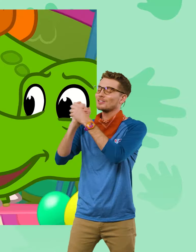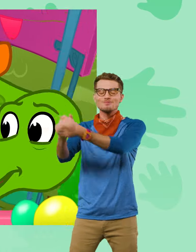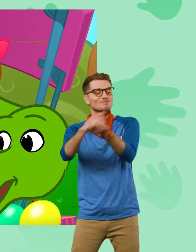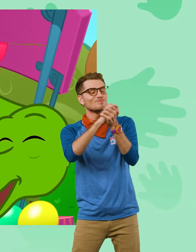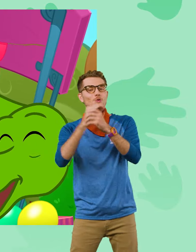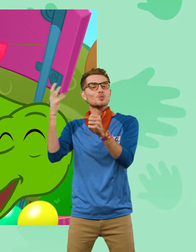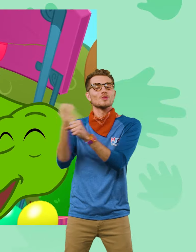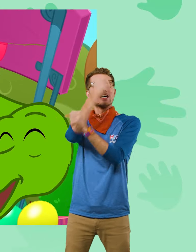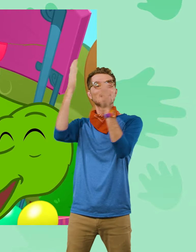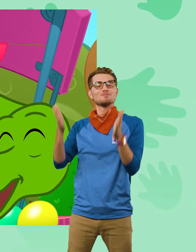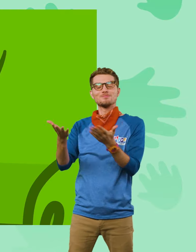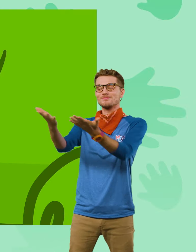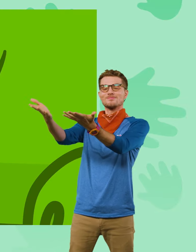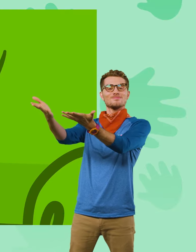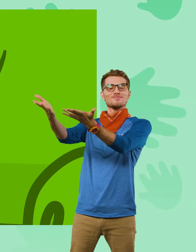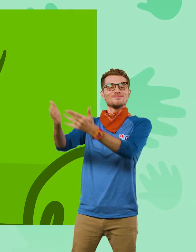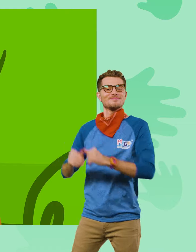Congratulations to the winners!